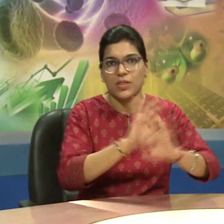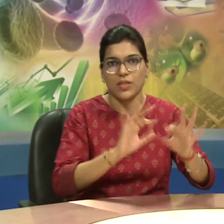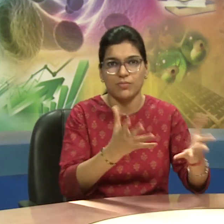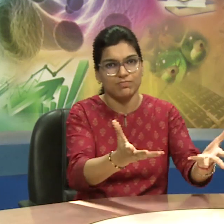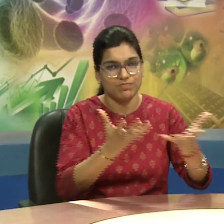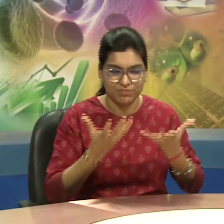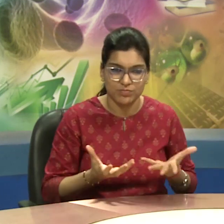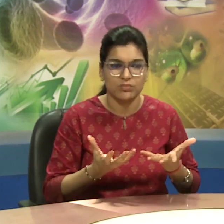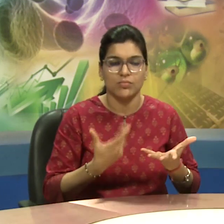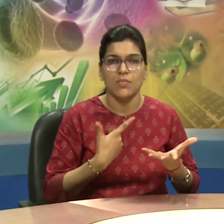transaction.